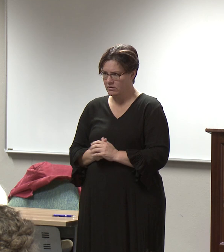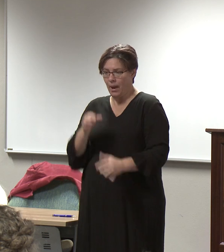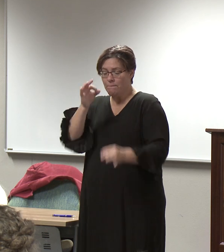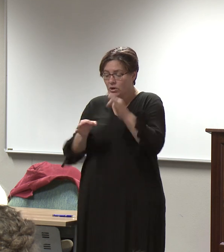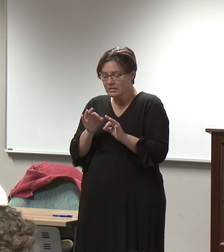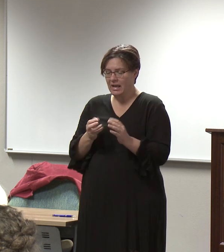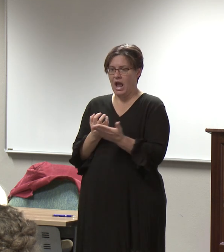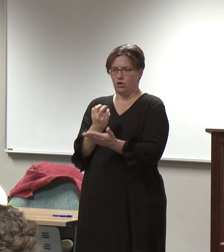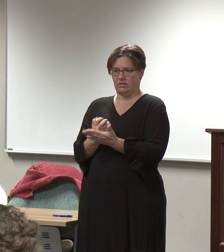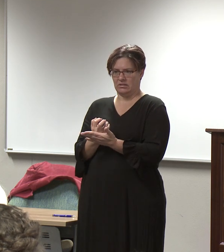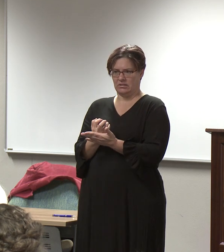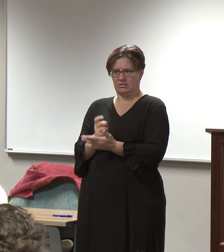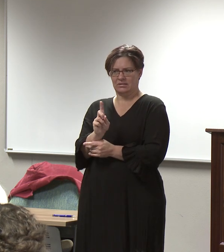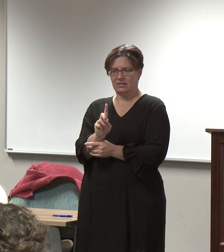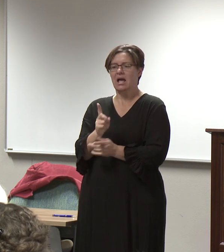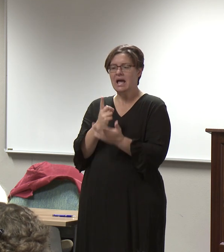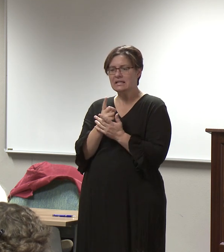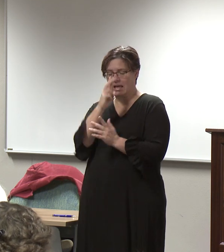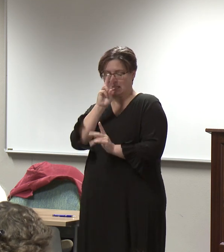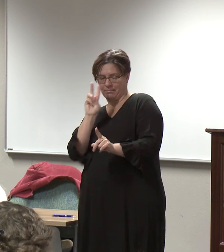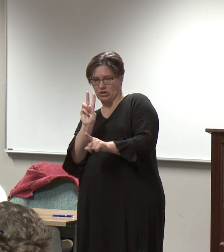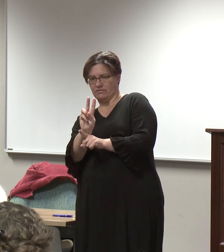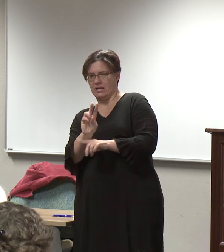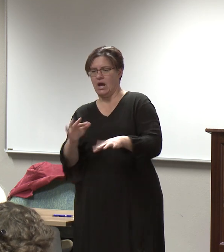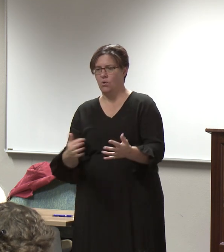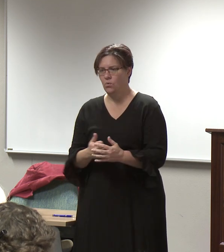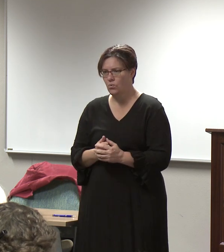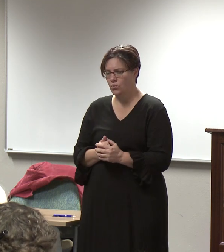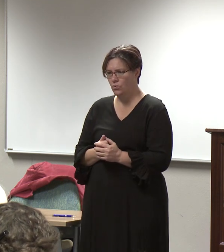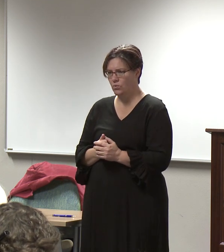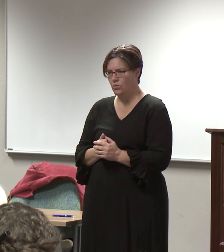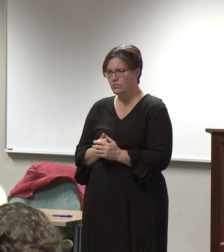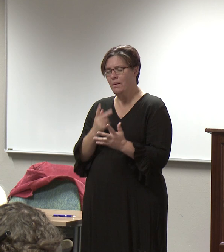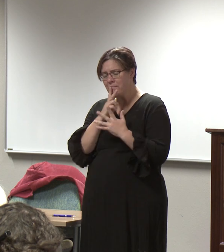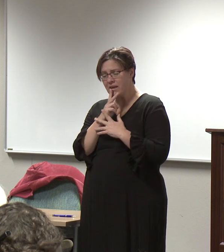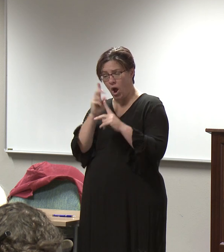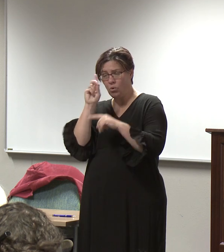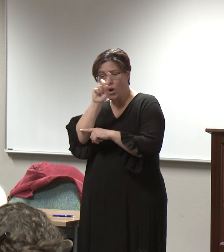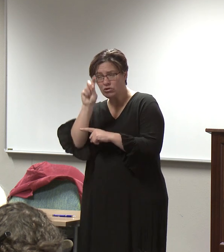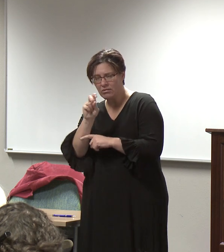economy. It's a question of subjectivity. So it's a much more complex question.